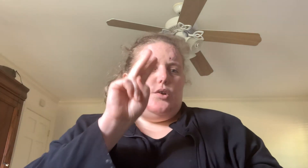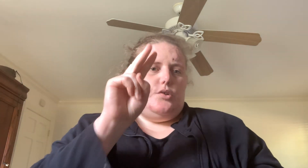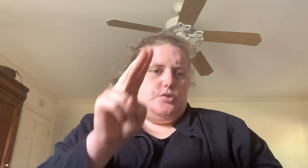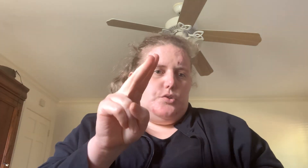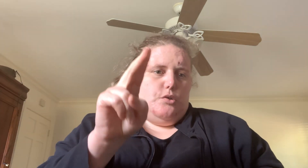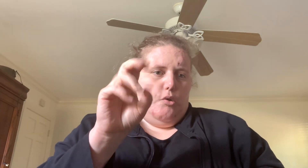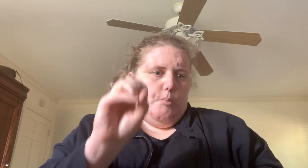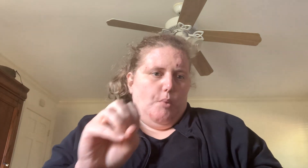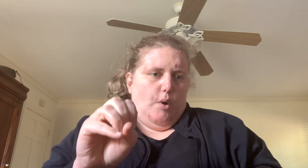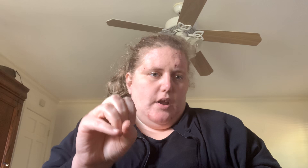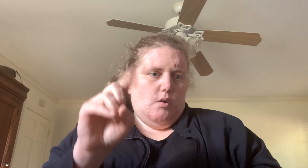2.15